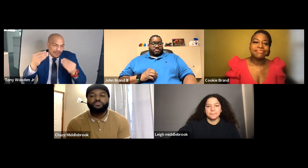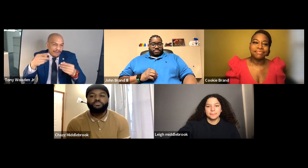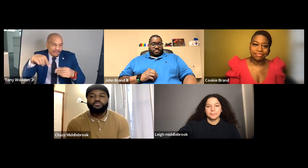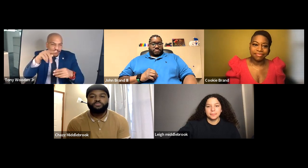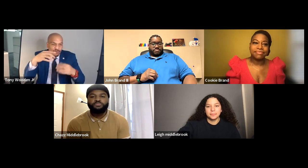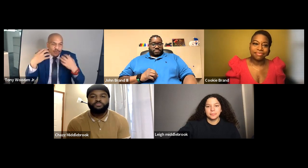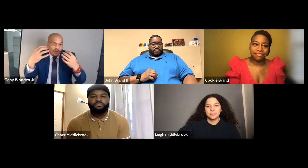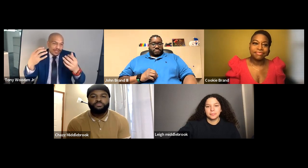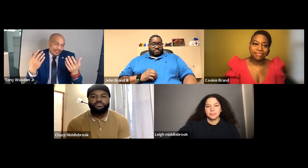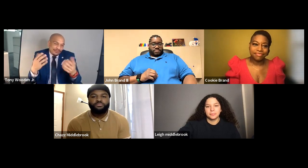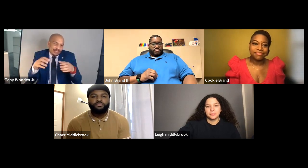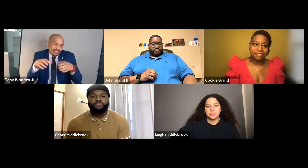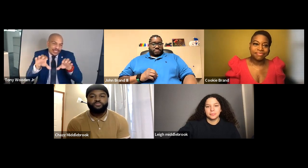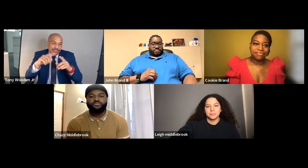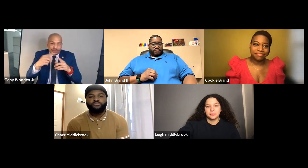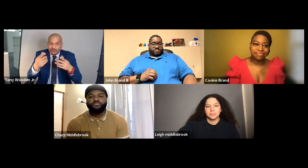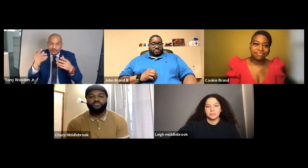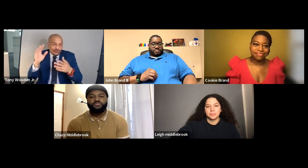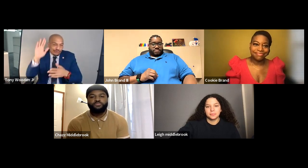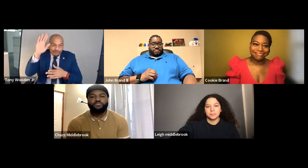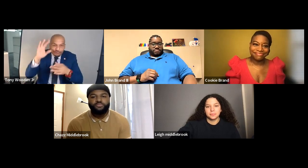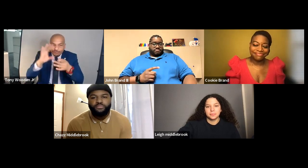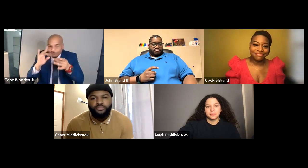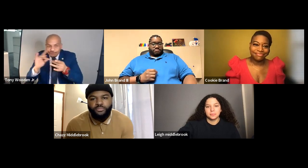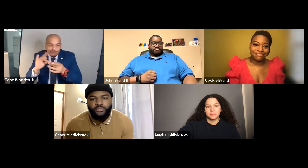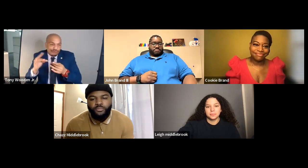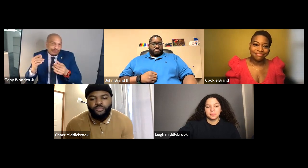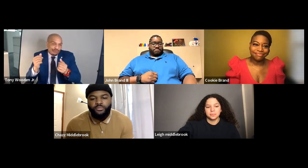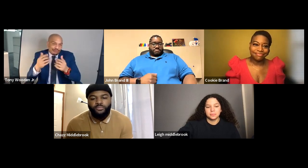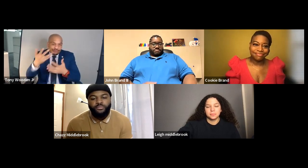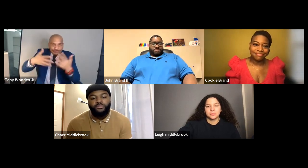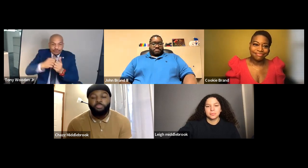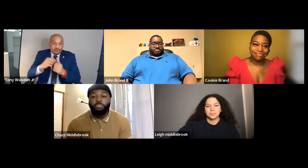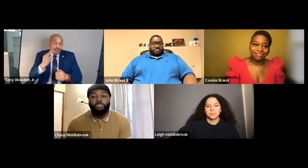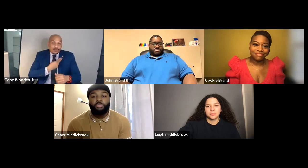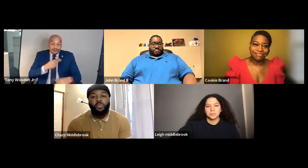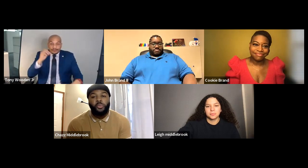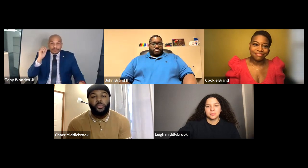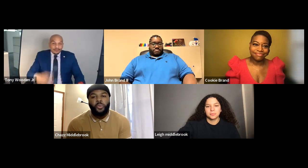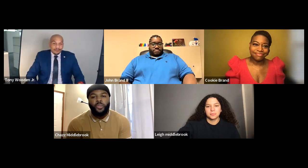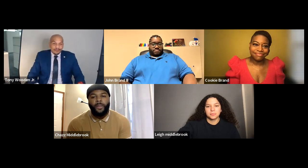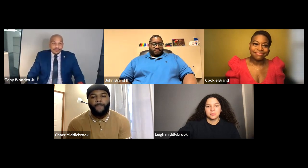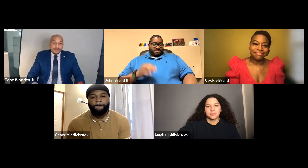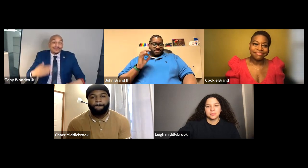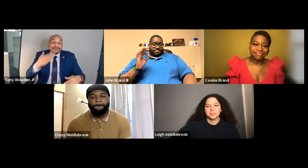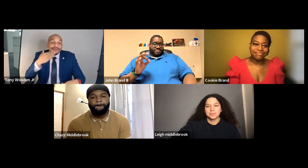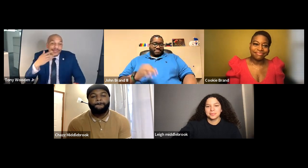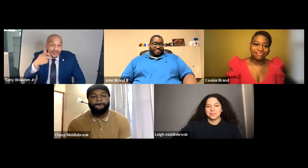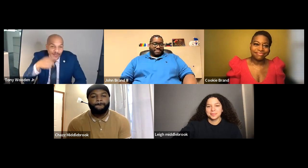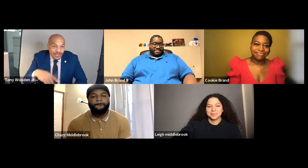okay? And hopefully we'll give the audience a chance to either make some comments, ask some questions, and we can